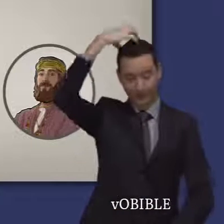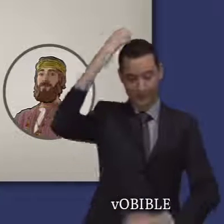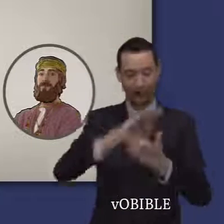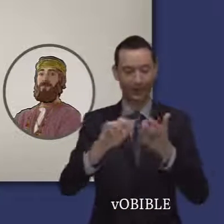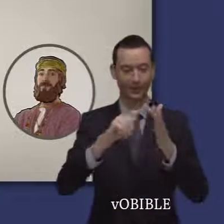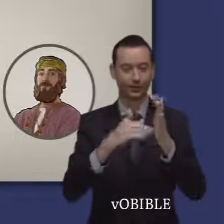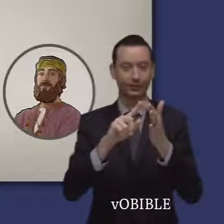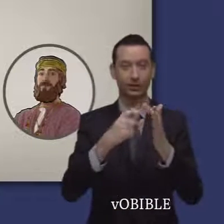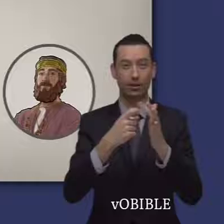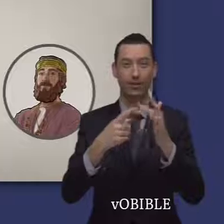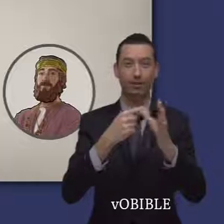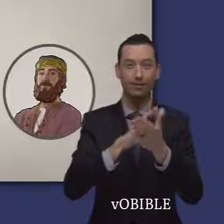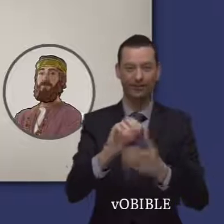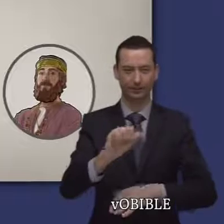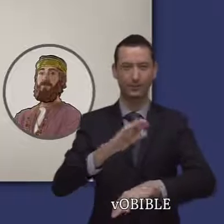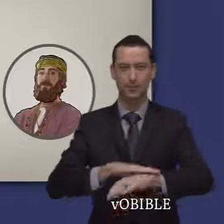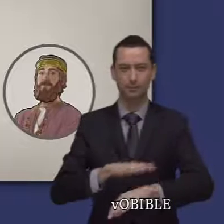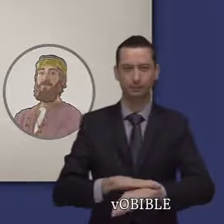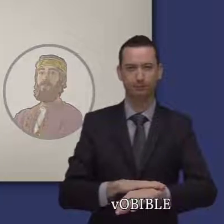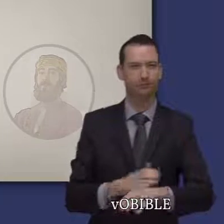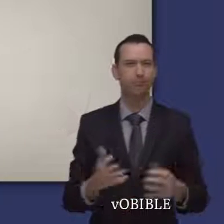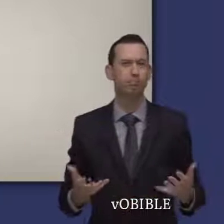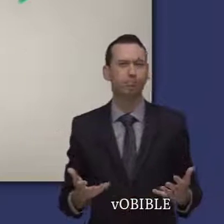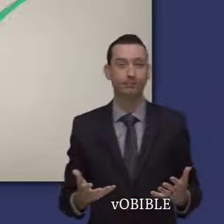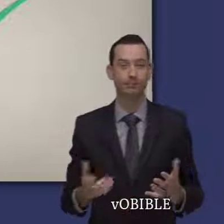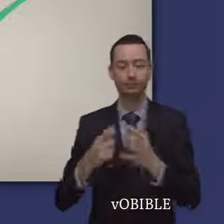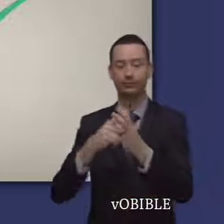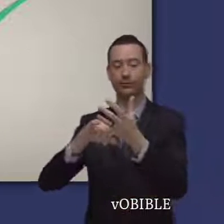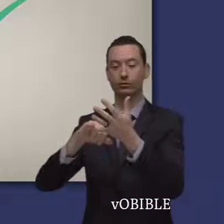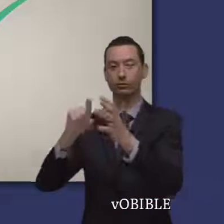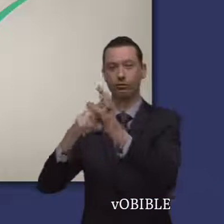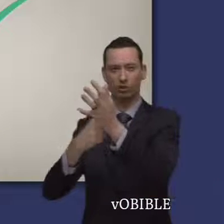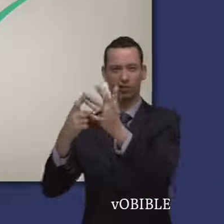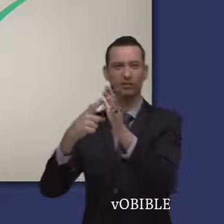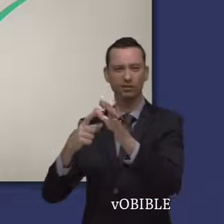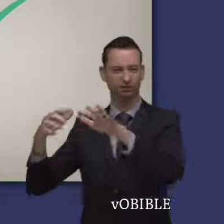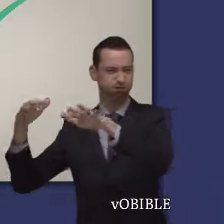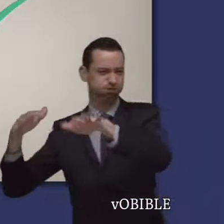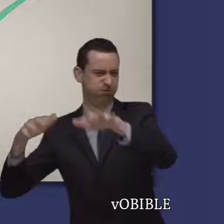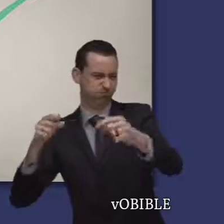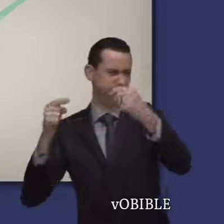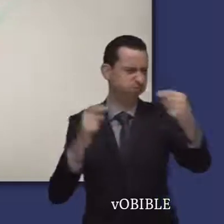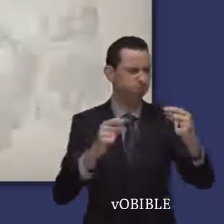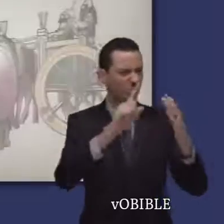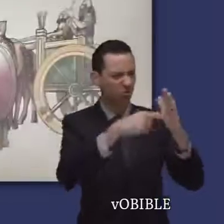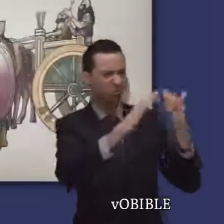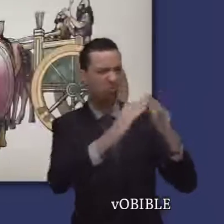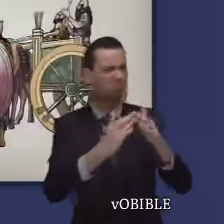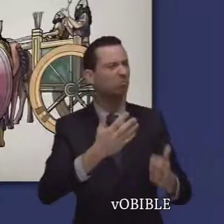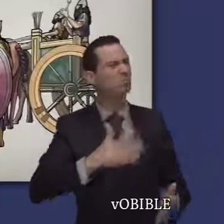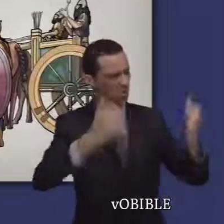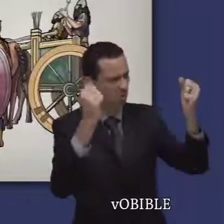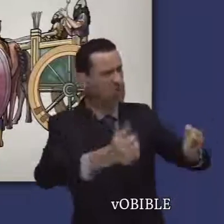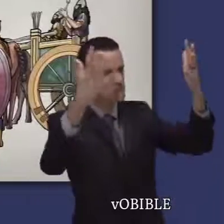thrilling events that occurred during King Hezekiah's reign. The Assyrian king Sennacherib invades Judah and threatens